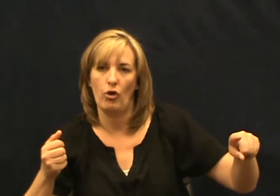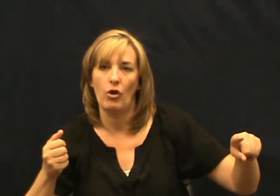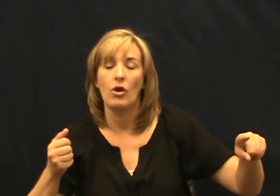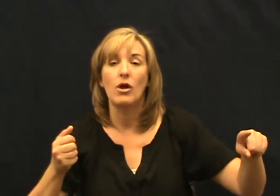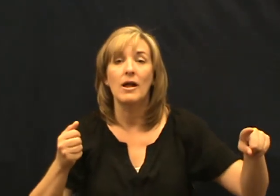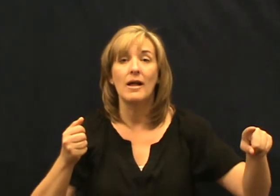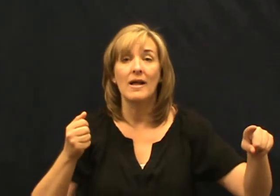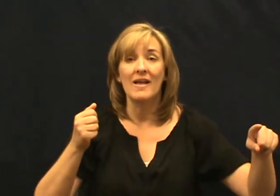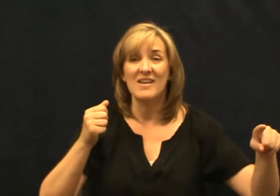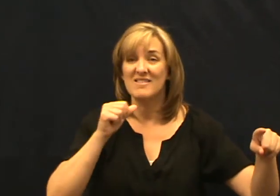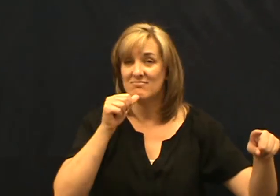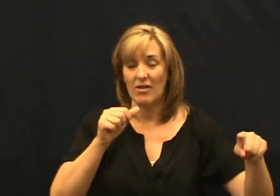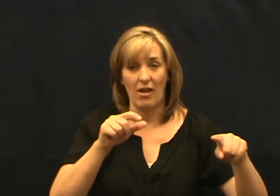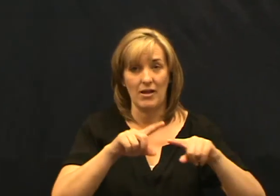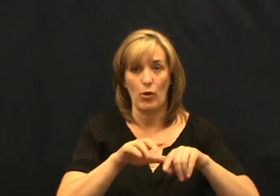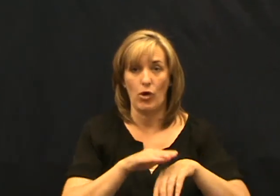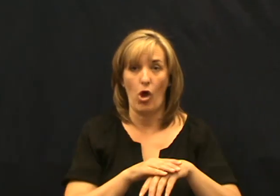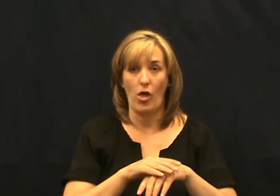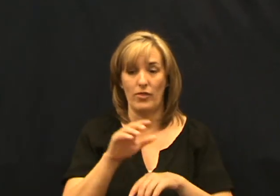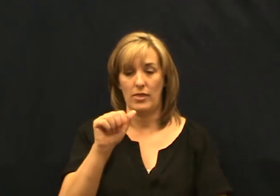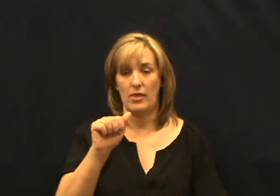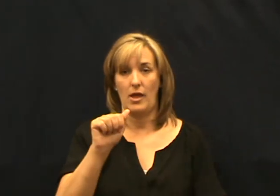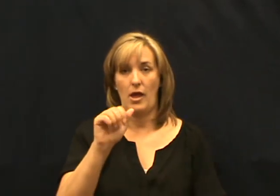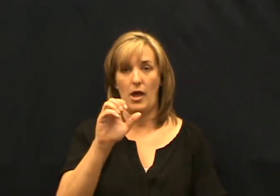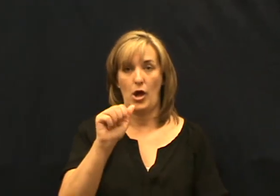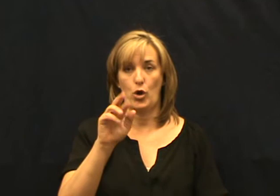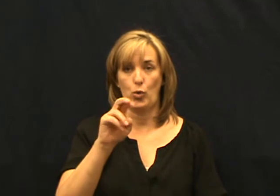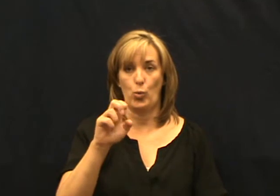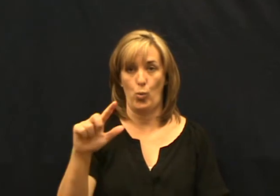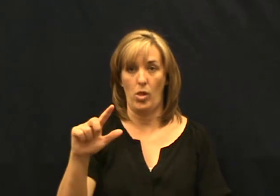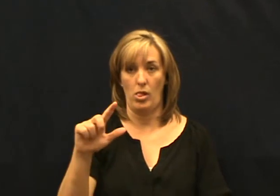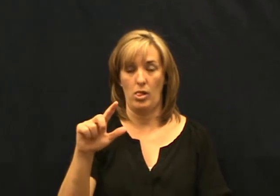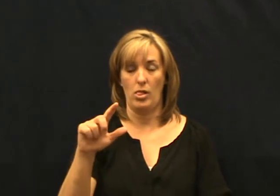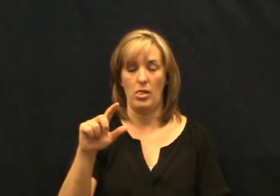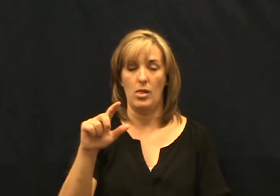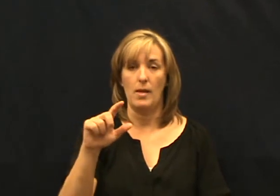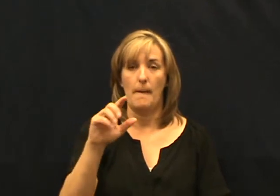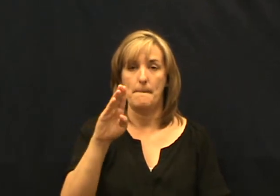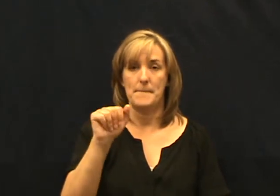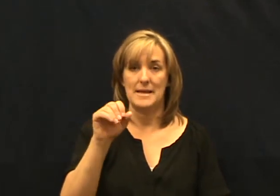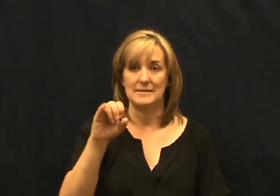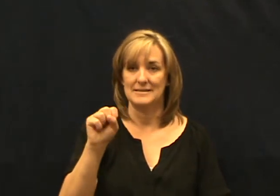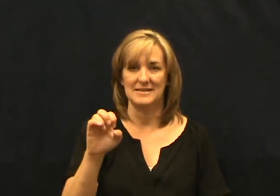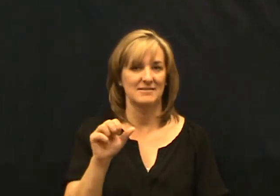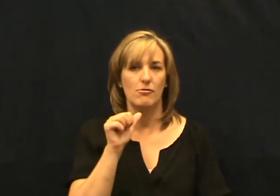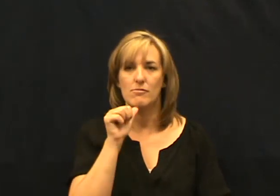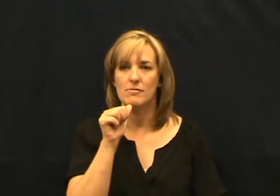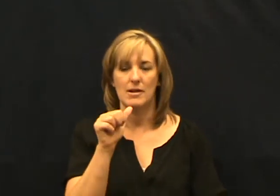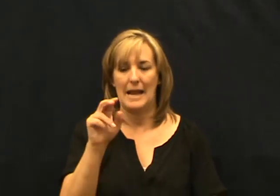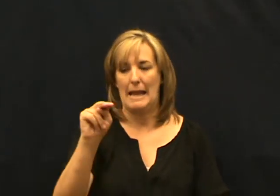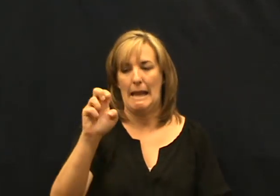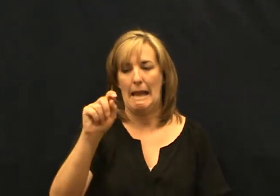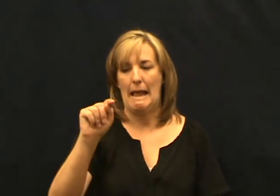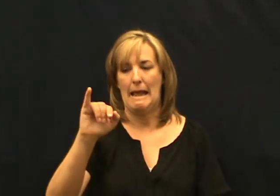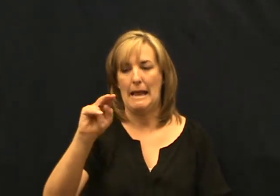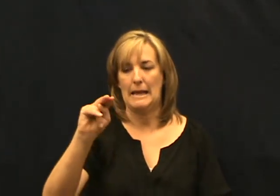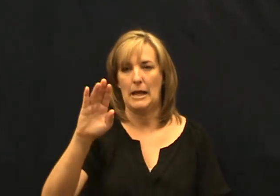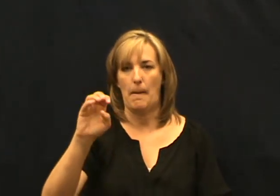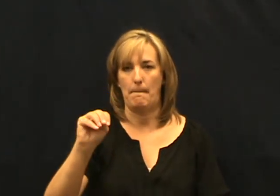basis, net income has really not much to do with cash. Second limitation is net